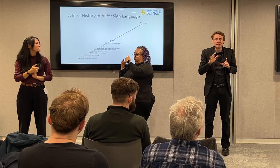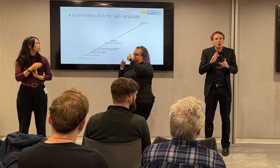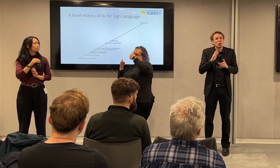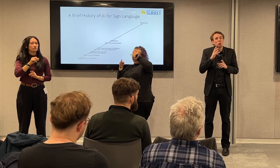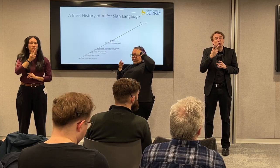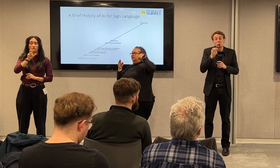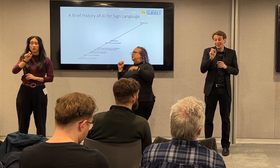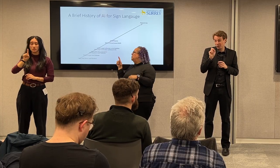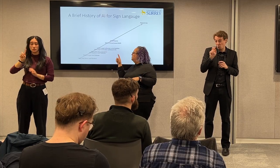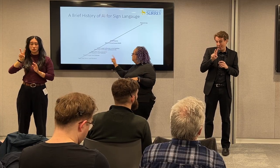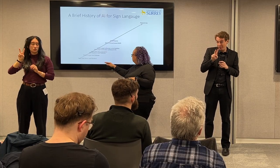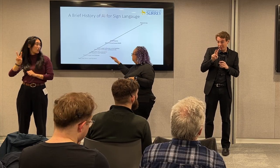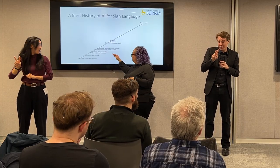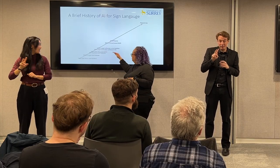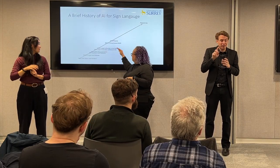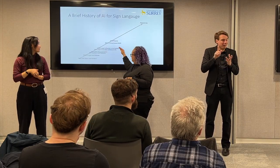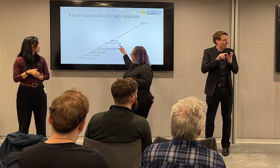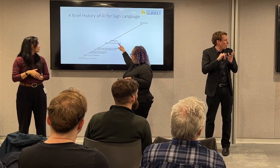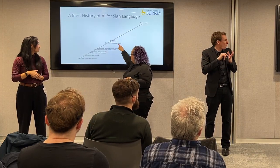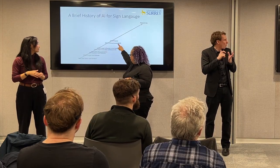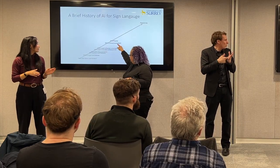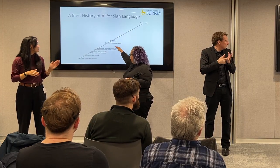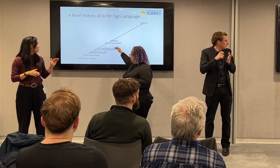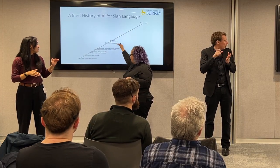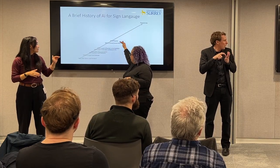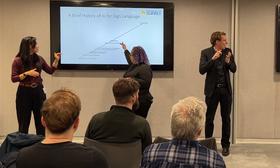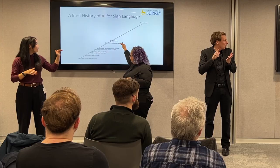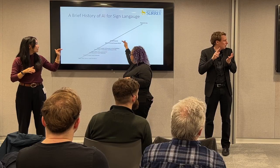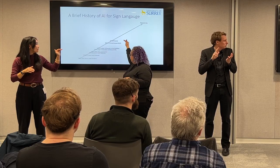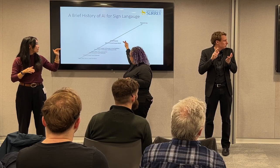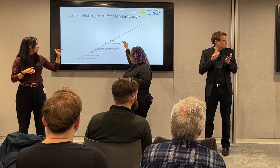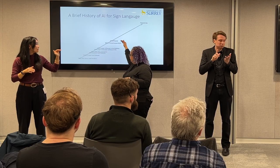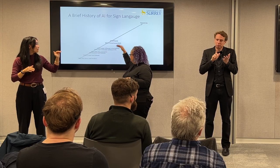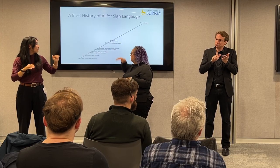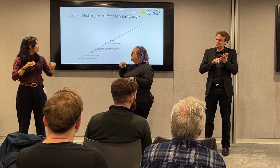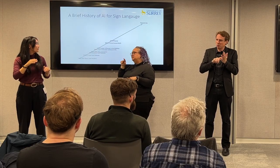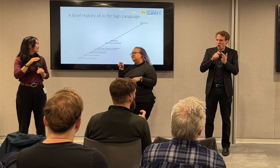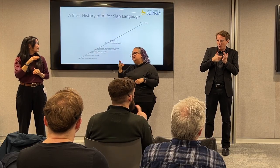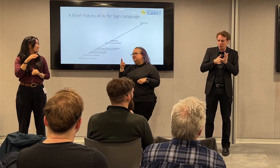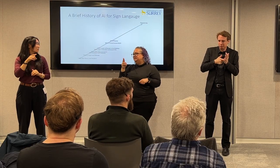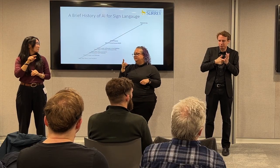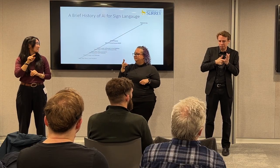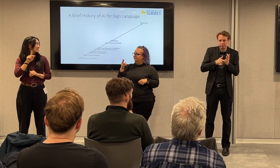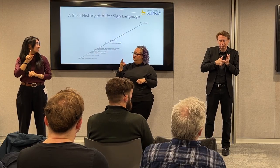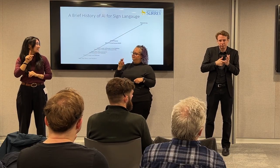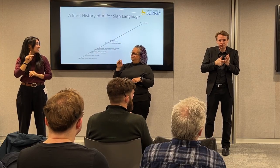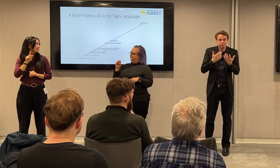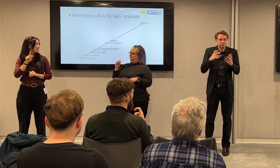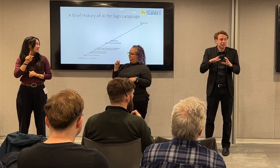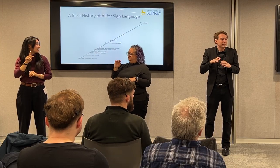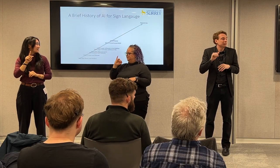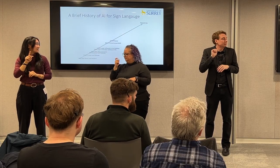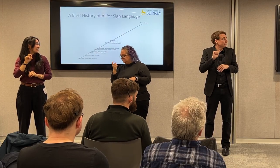Oscar Koller, the Archon Group, the Phoenix data set sort of came into existence, and this was a weather corpus.